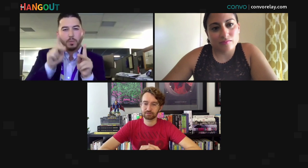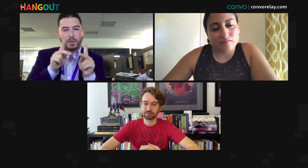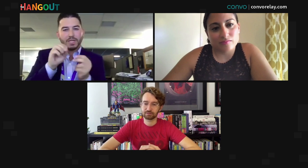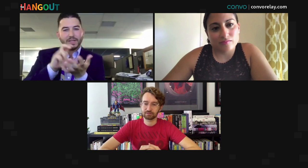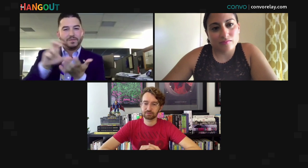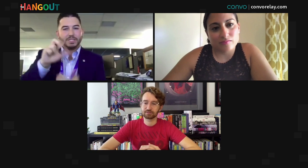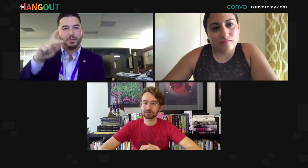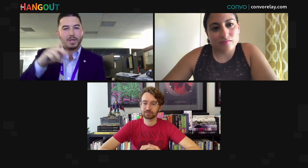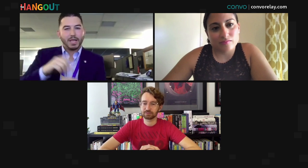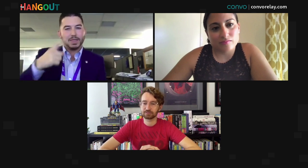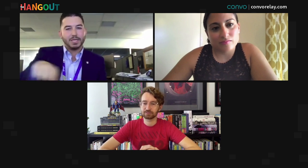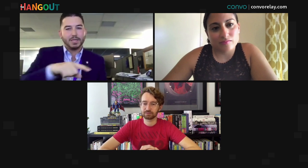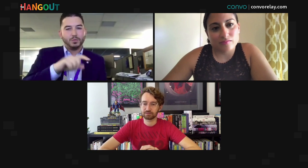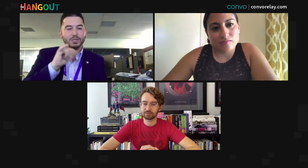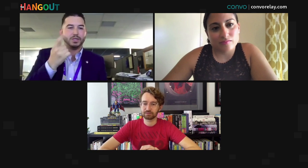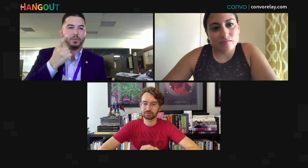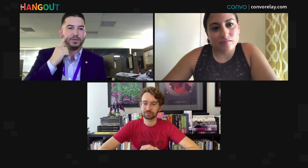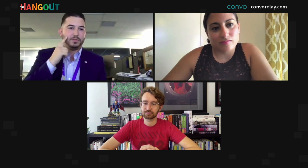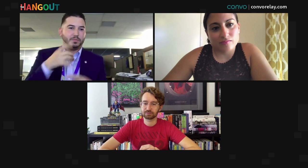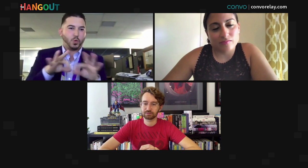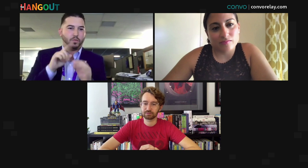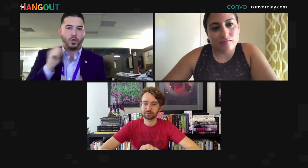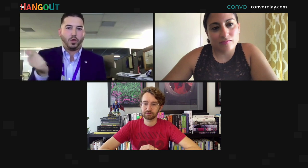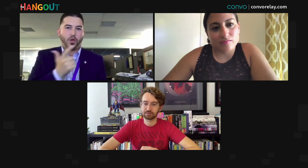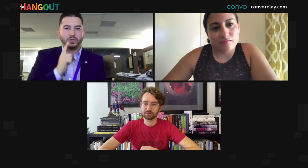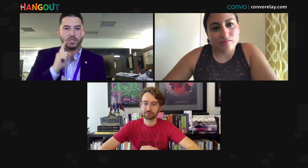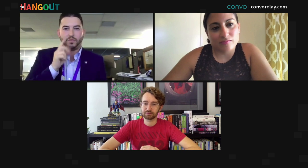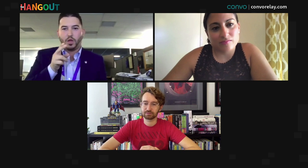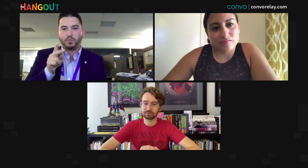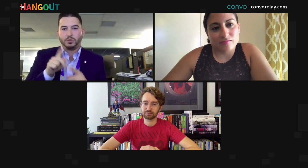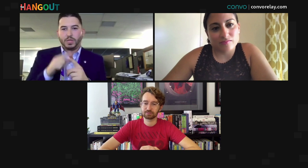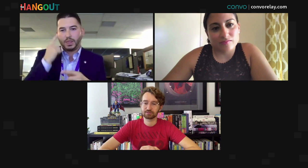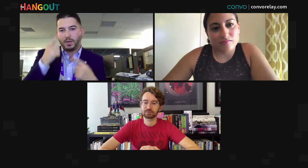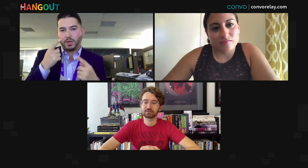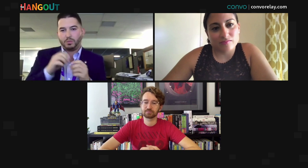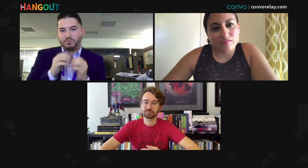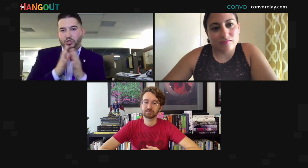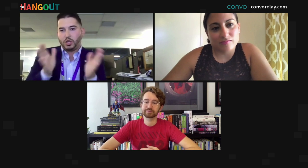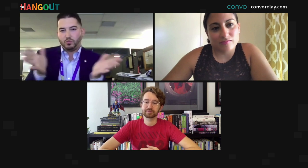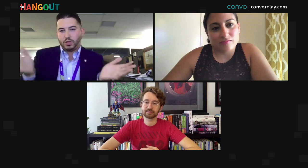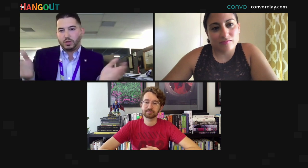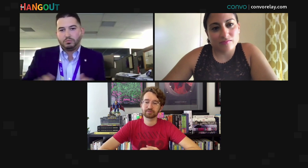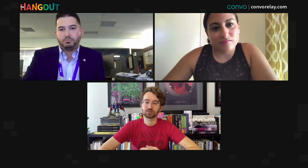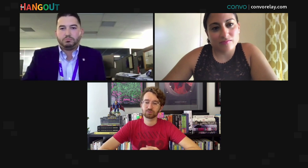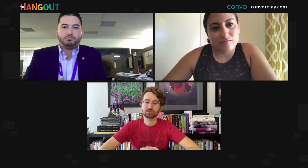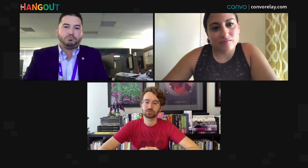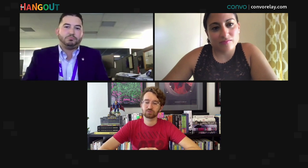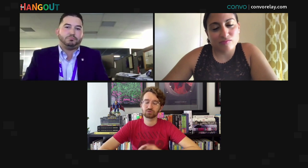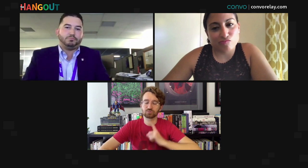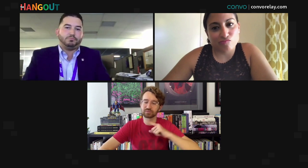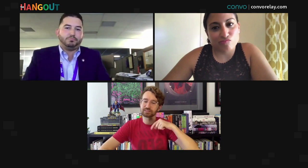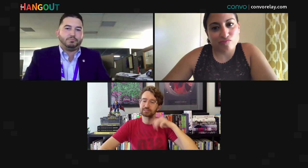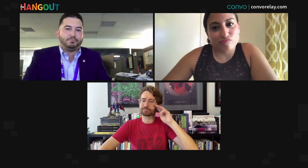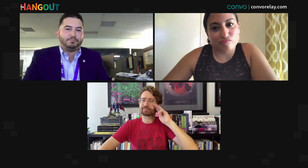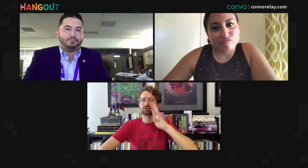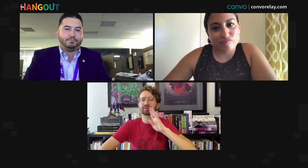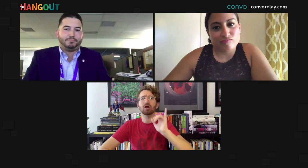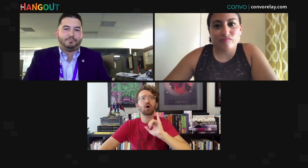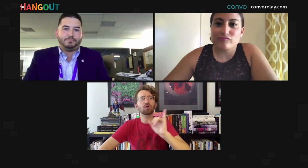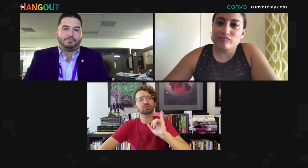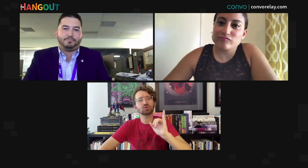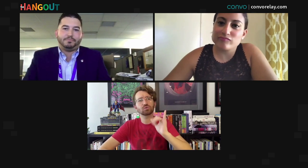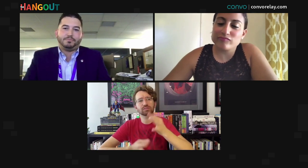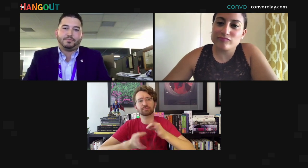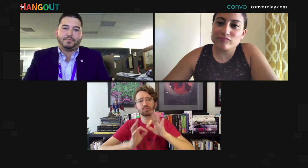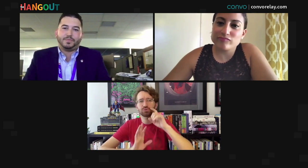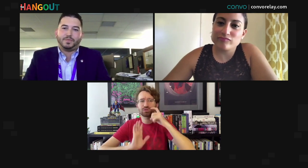that company? Do I want to work in a toxic environment if I'm not going to be seen or heard? Just thinking of how